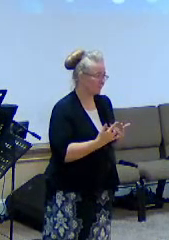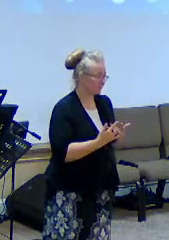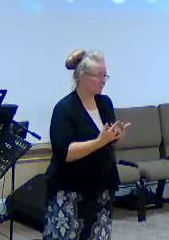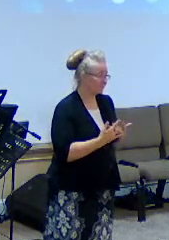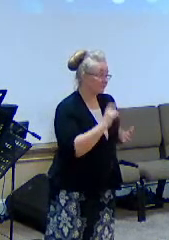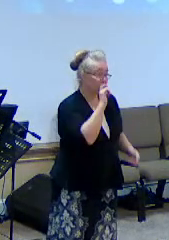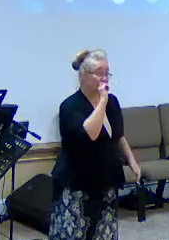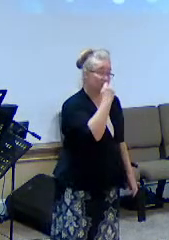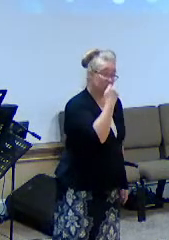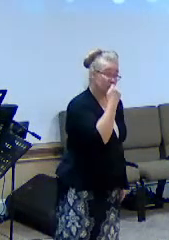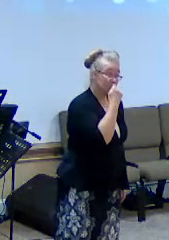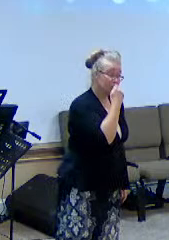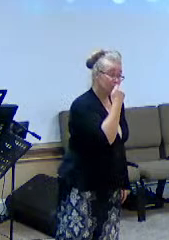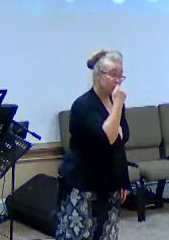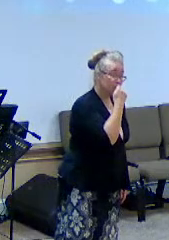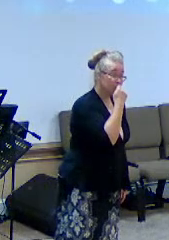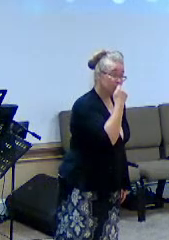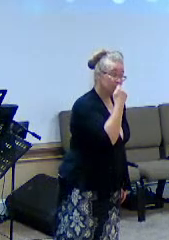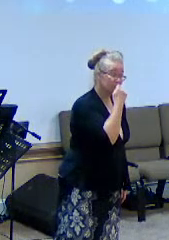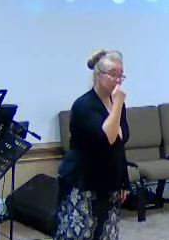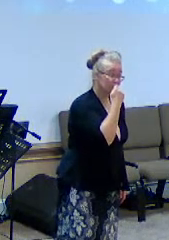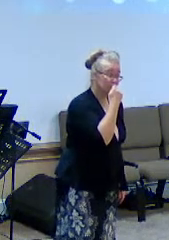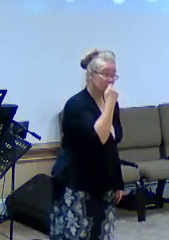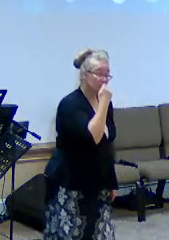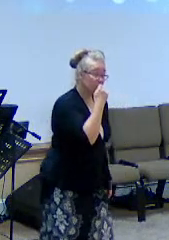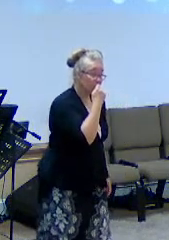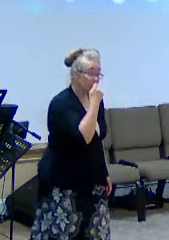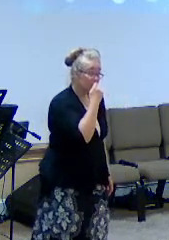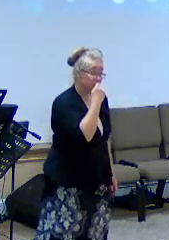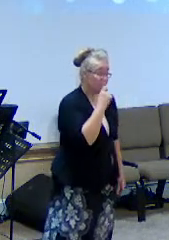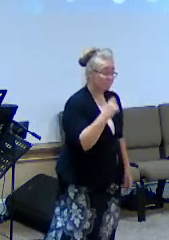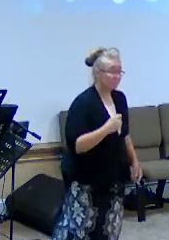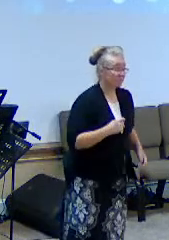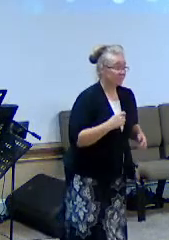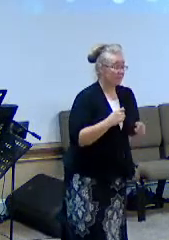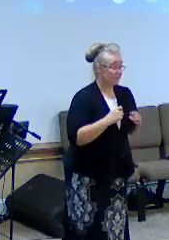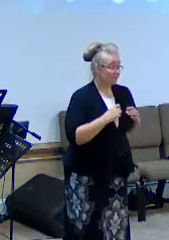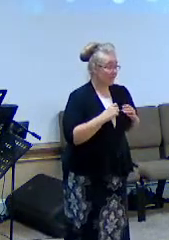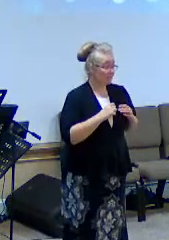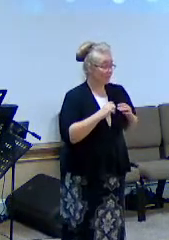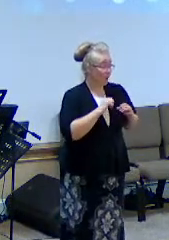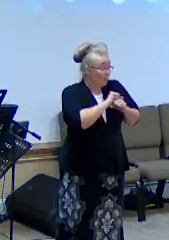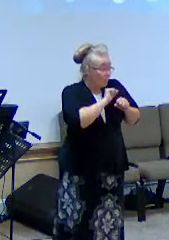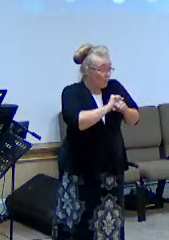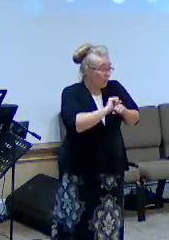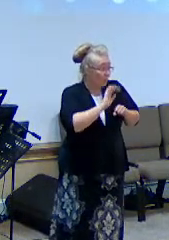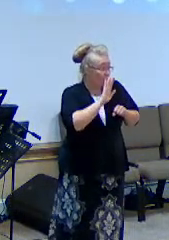Turn off the knob. The mouth. Turn off the mouth and go deal with the heart.